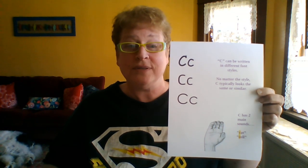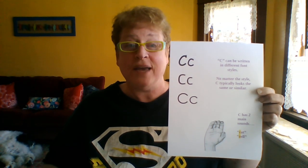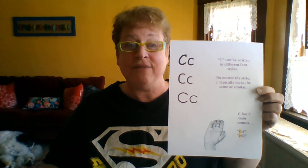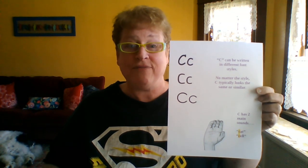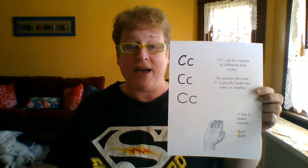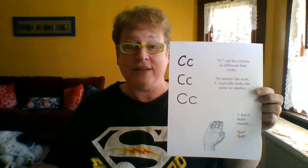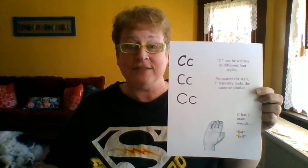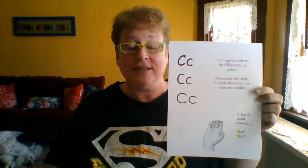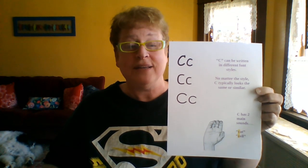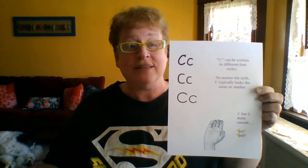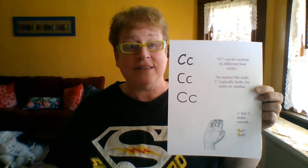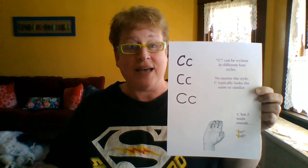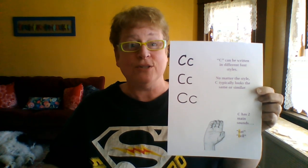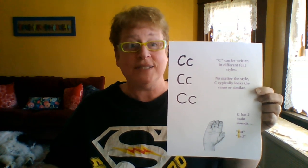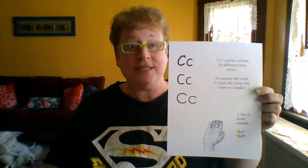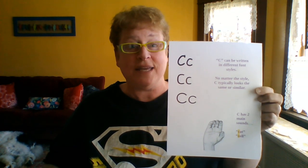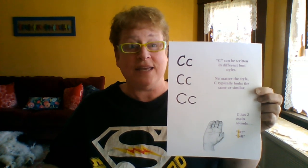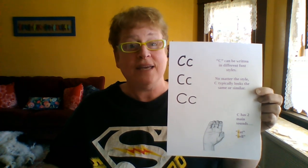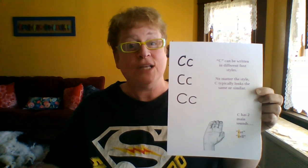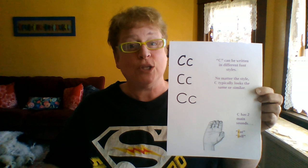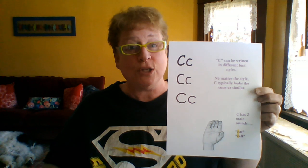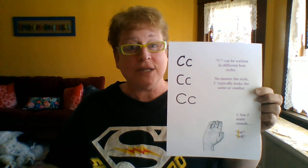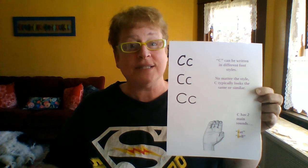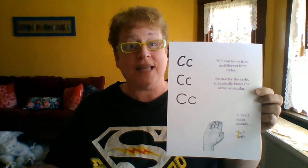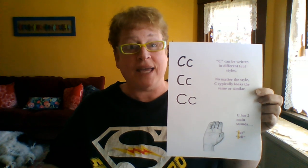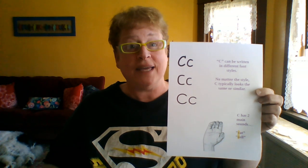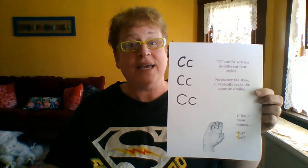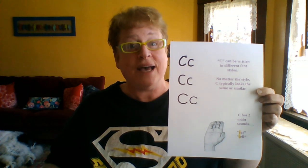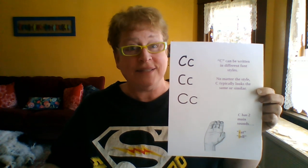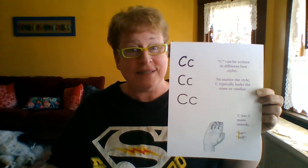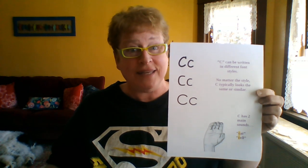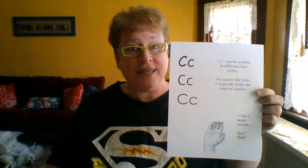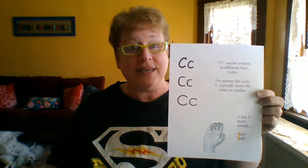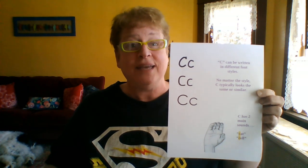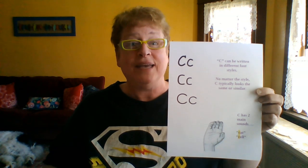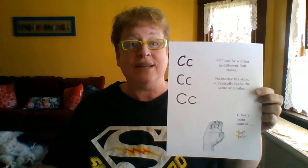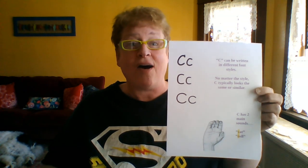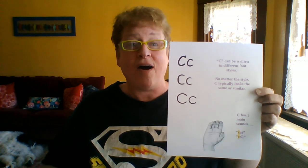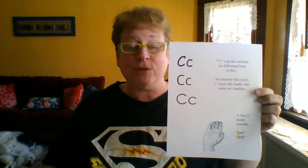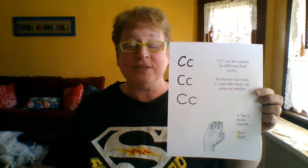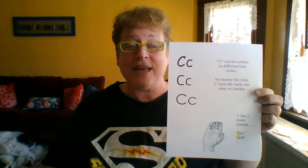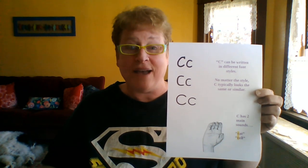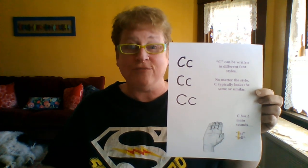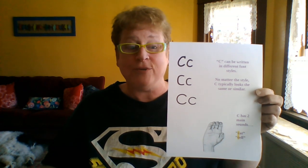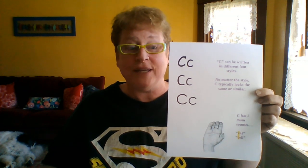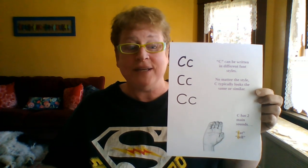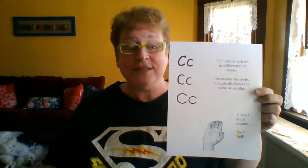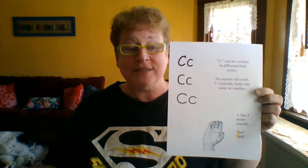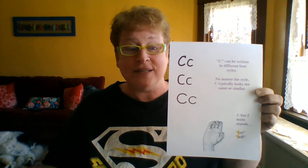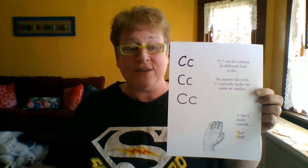a font, the letter C looks like a C in almost every